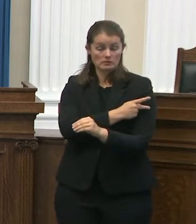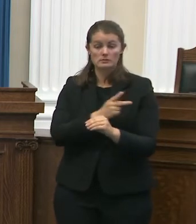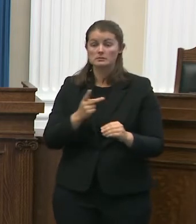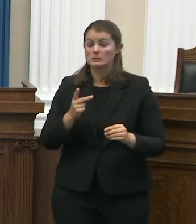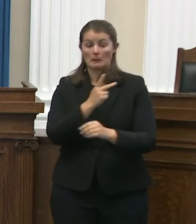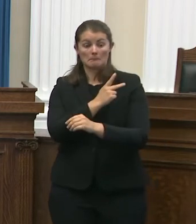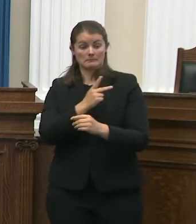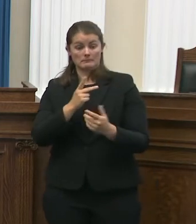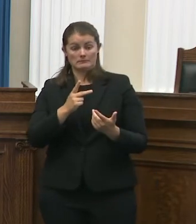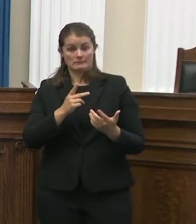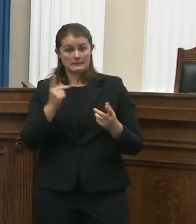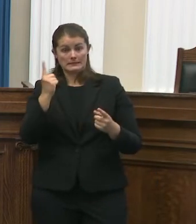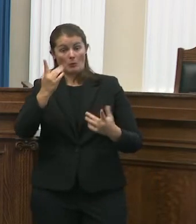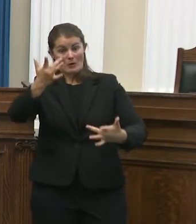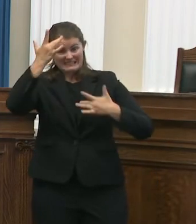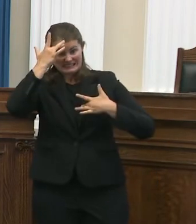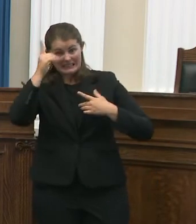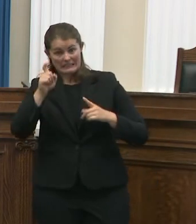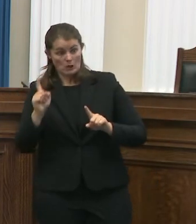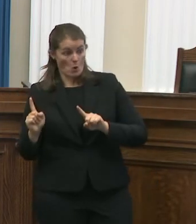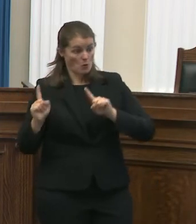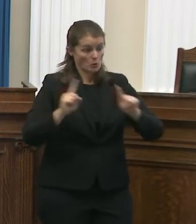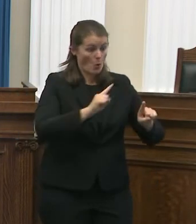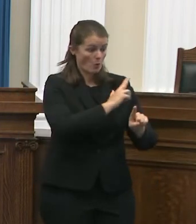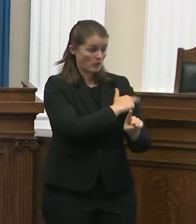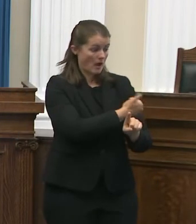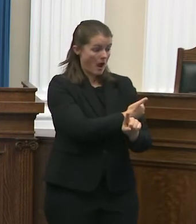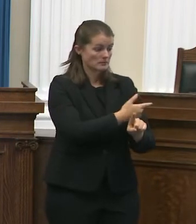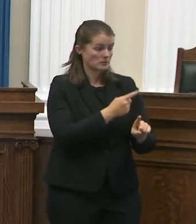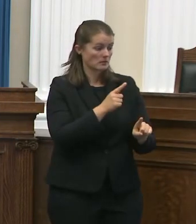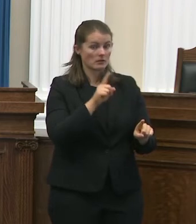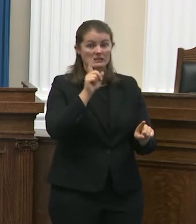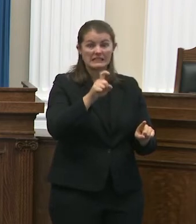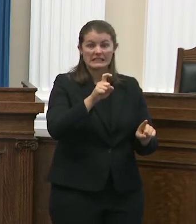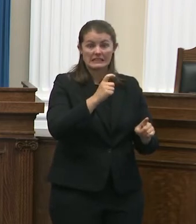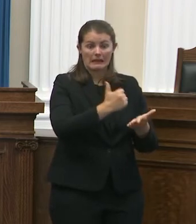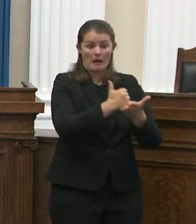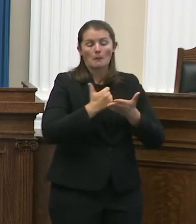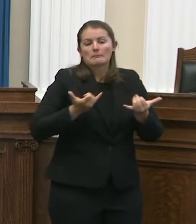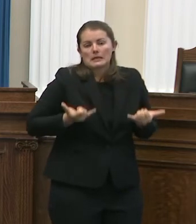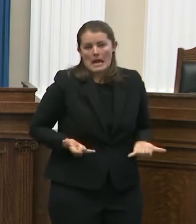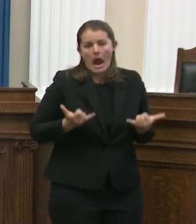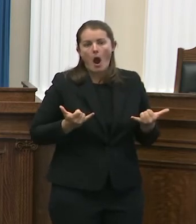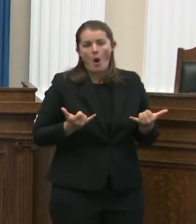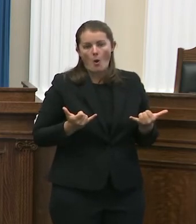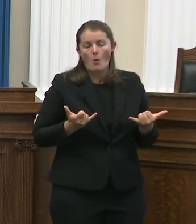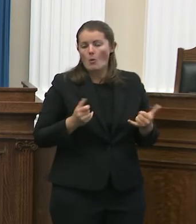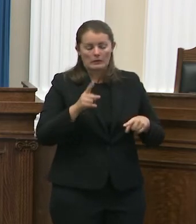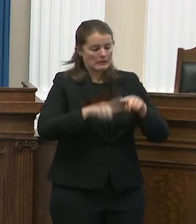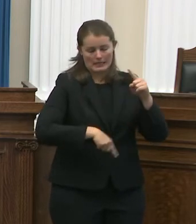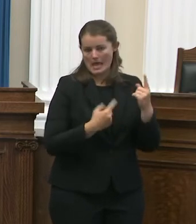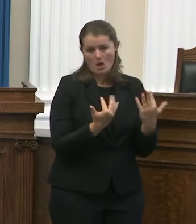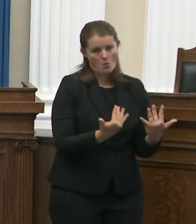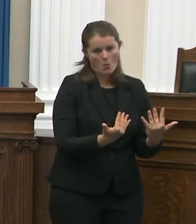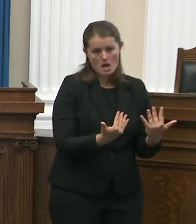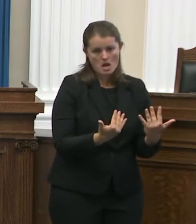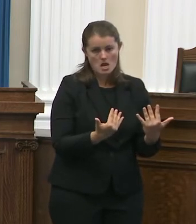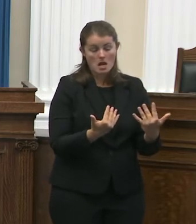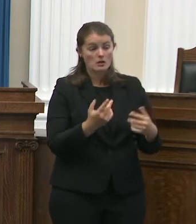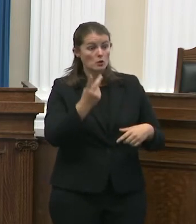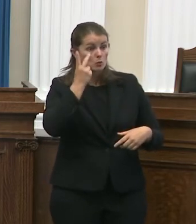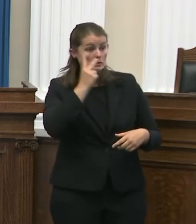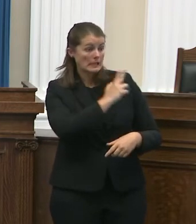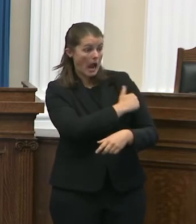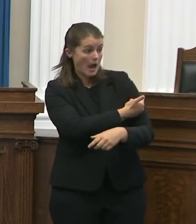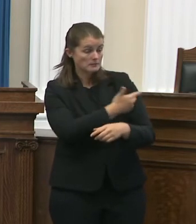You don't need it next week. You need it when you're the most sick. And these cases are surging, and you can see these dashboards when you look at them. They're going